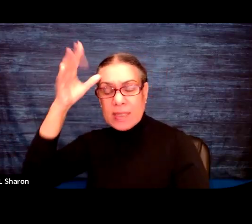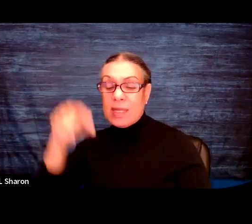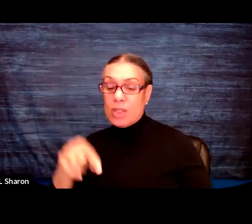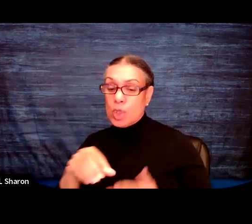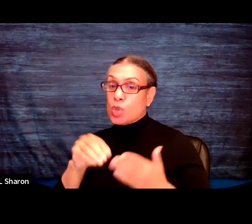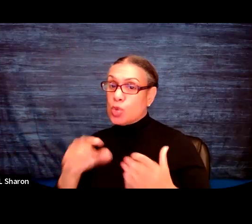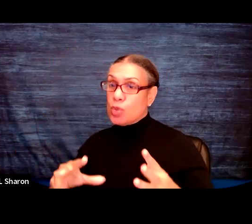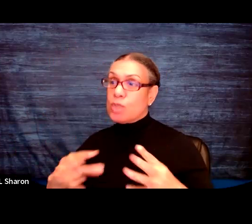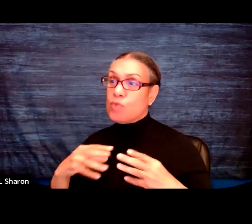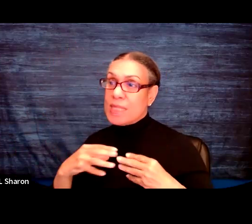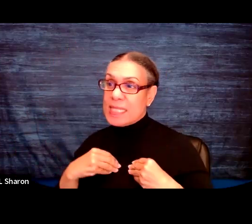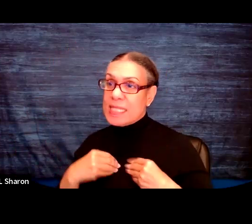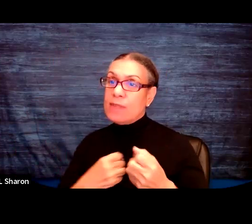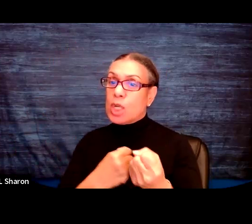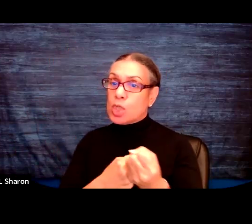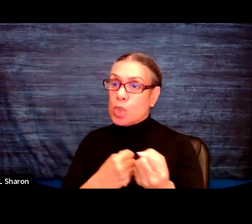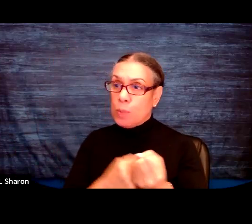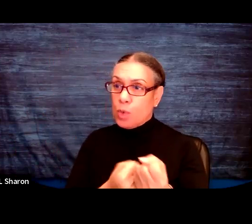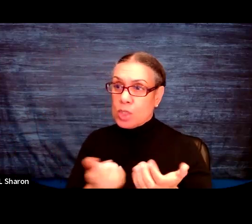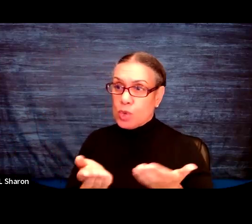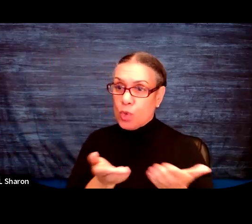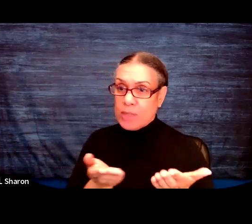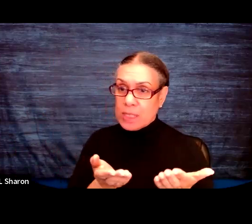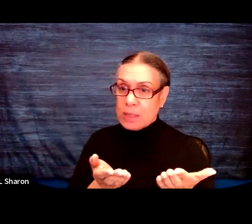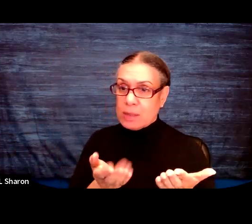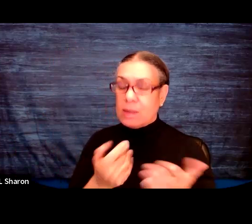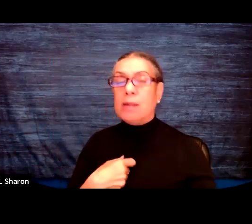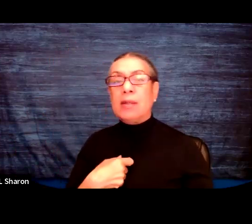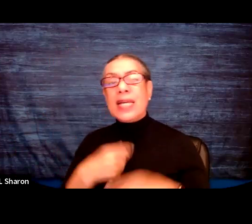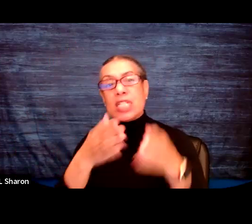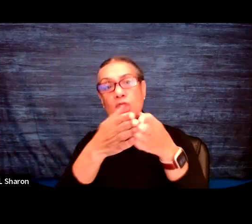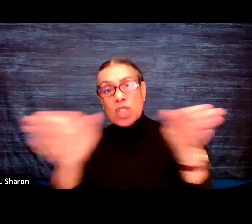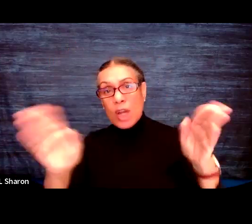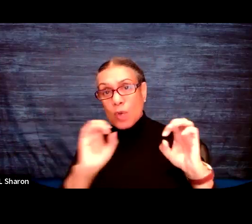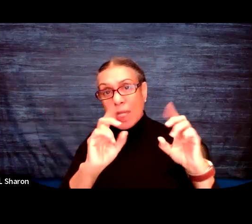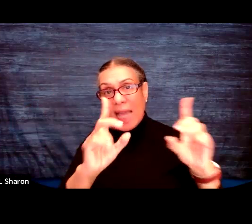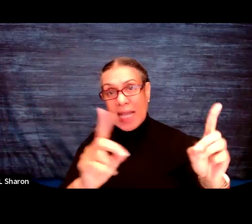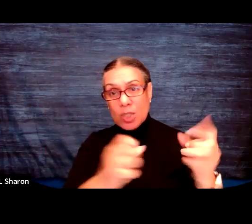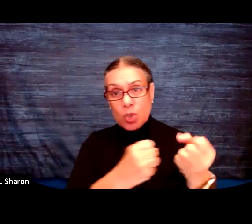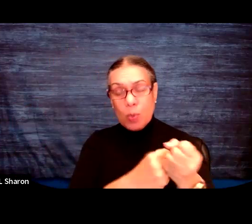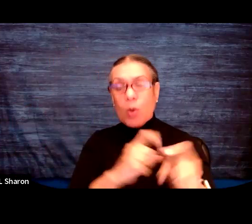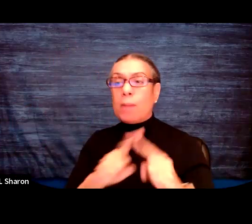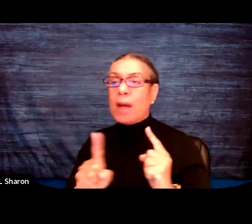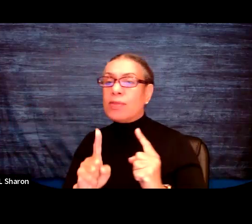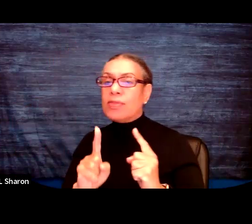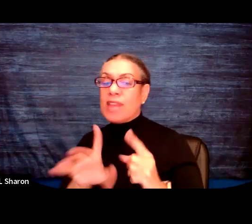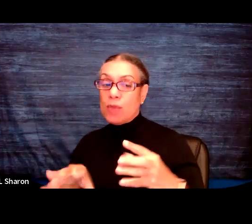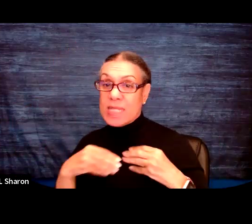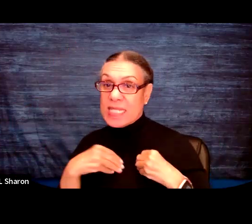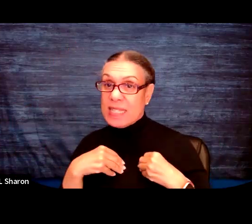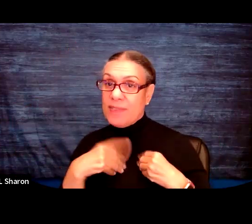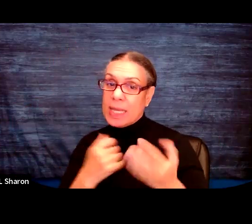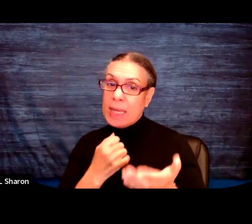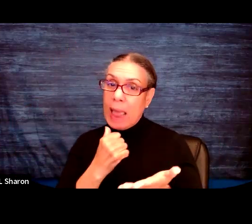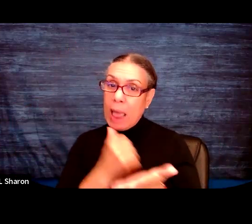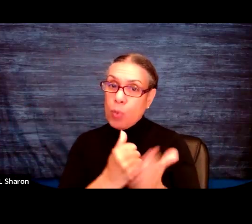is receiving those supports, right? They're general education supports, but that they're receiving them and making progress.